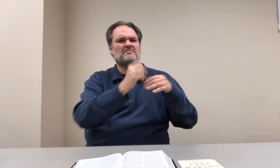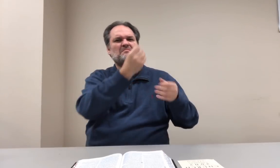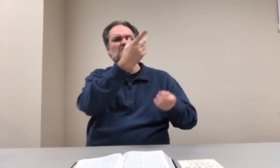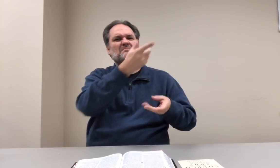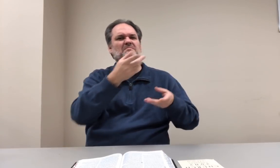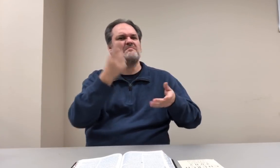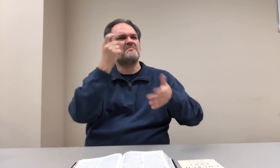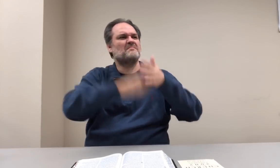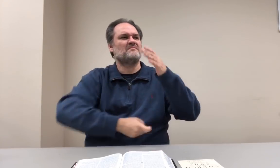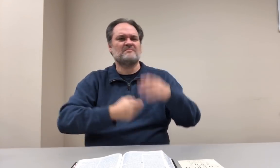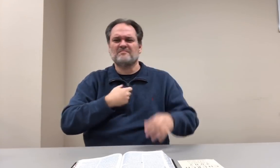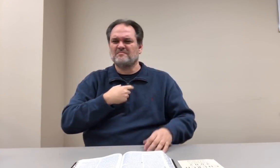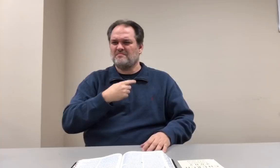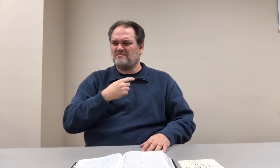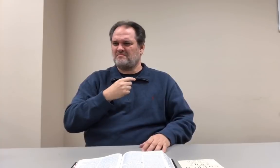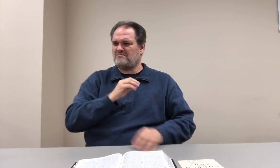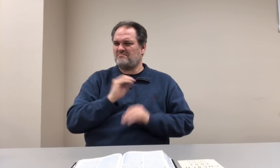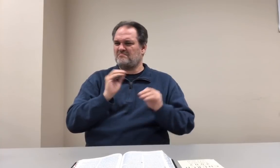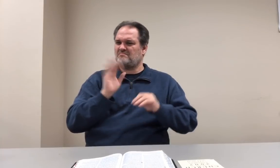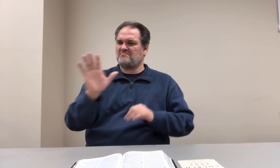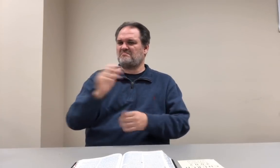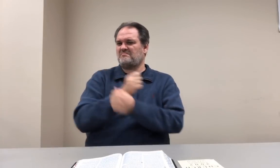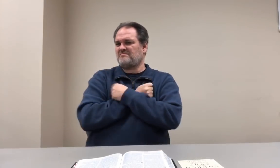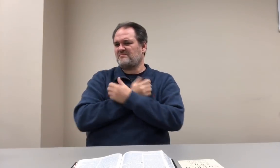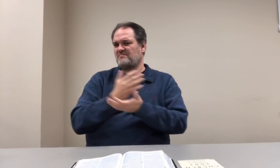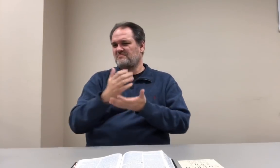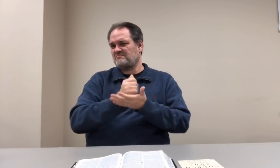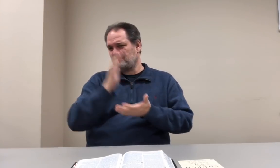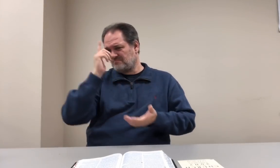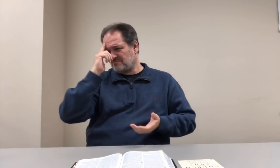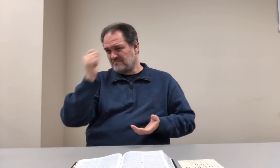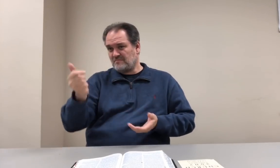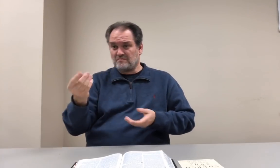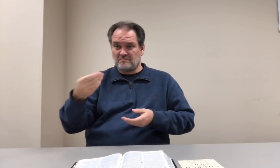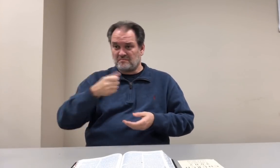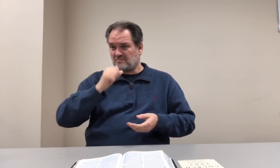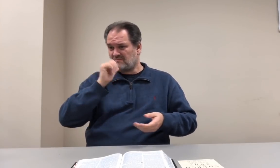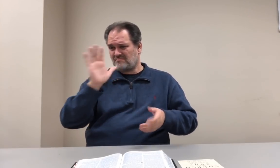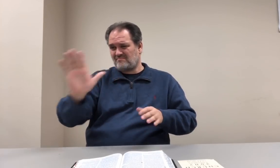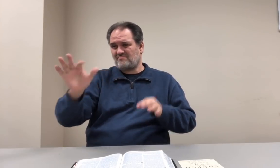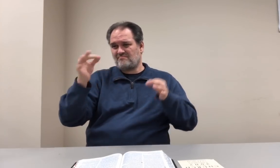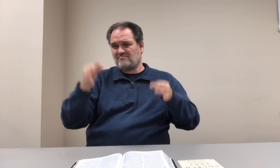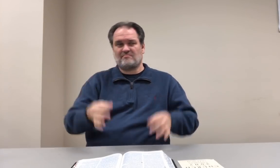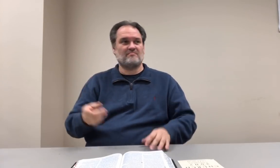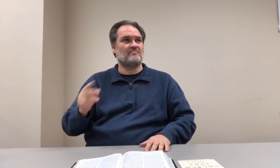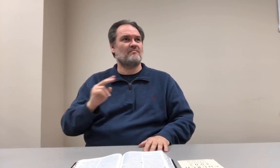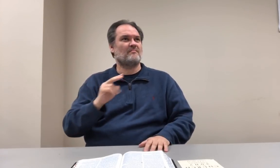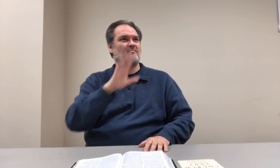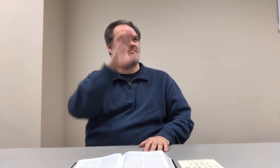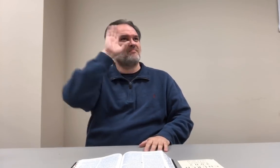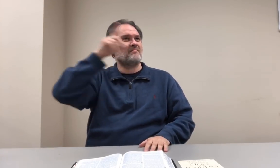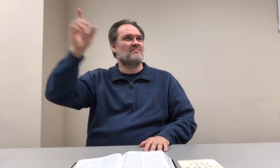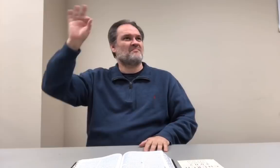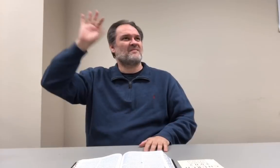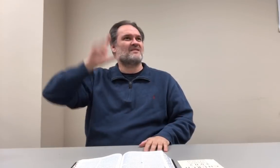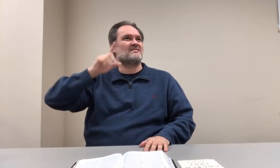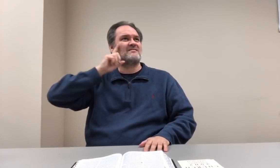They will perish, but you will remain. They will all wear out like a garment. You will change them like a robe, and they will pass